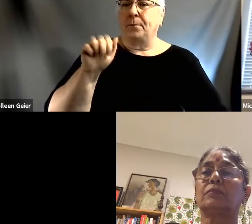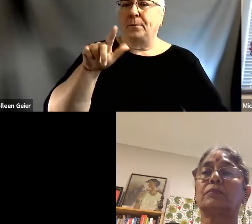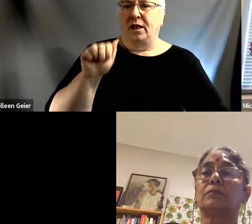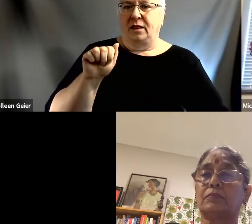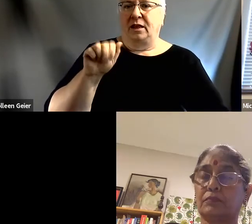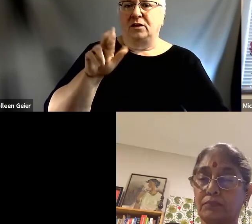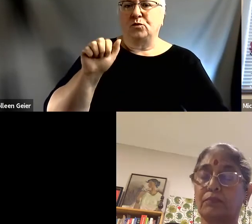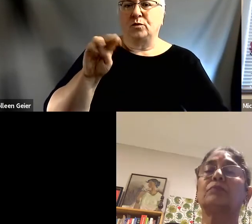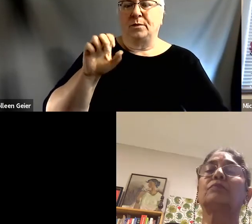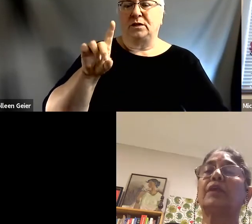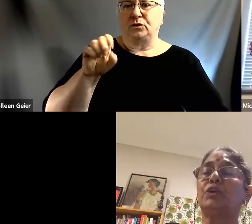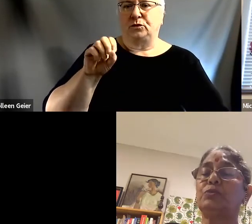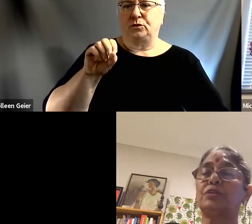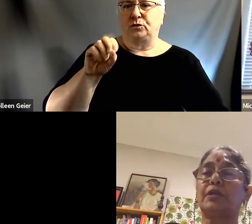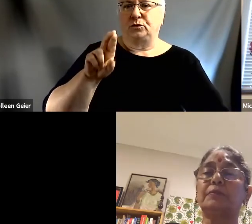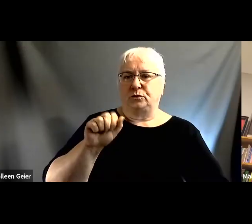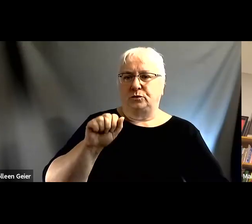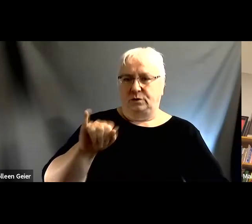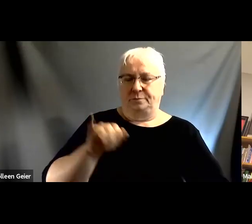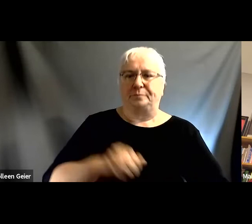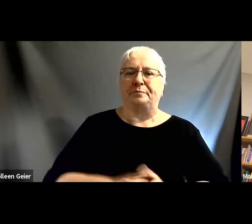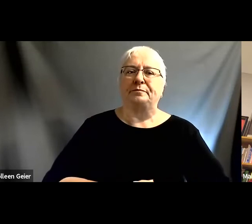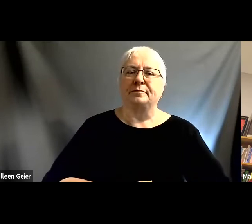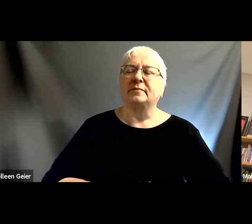Ramadarai. Thank you, Michelle.